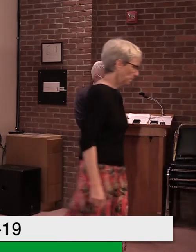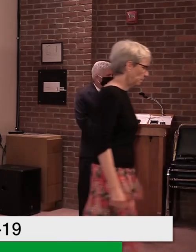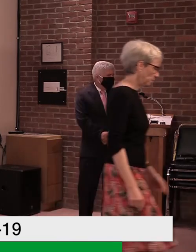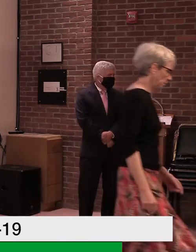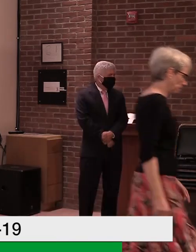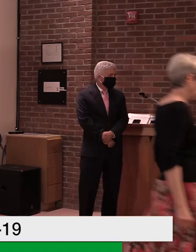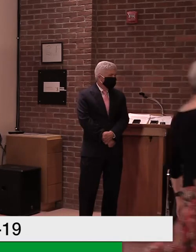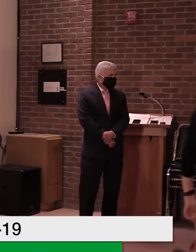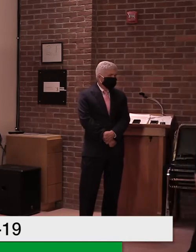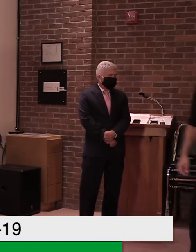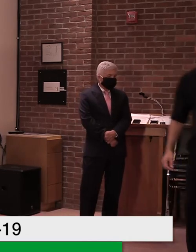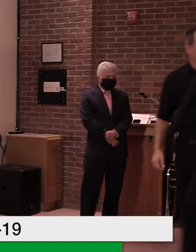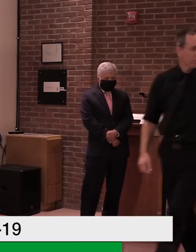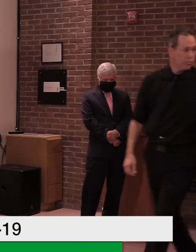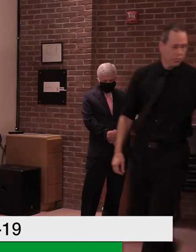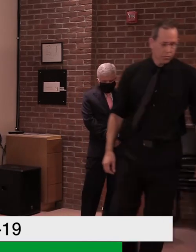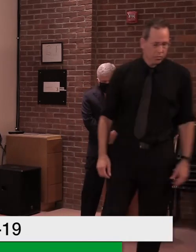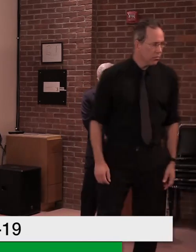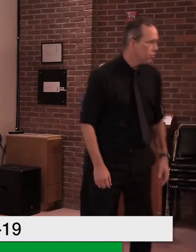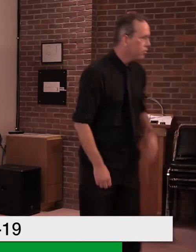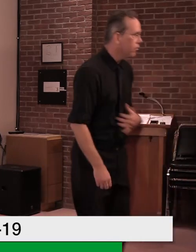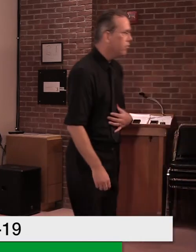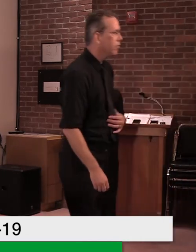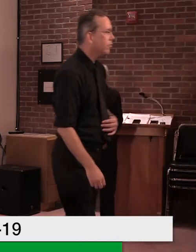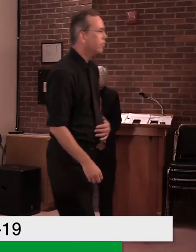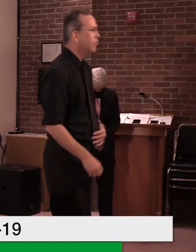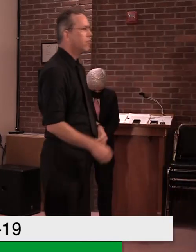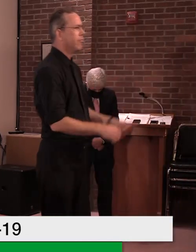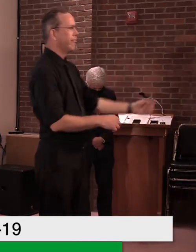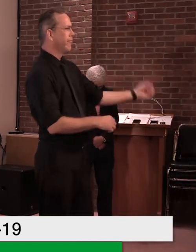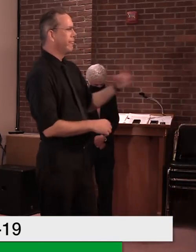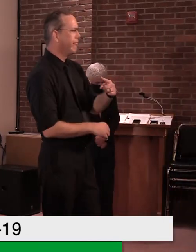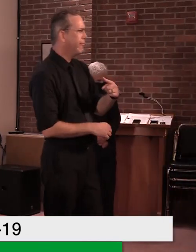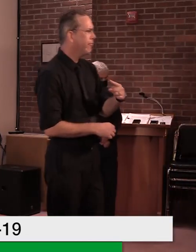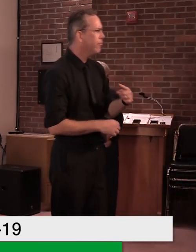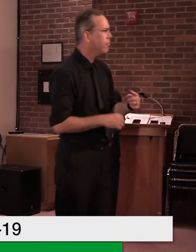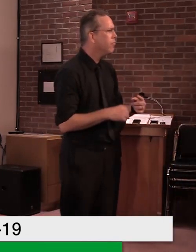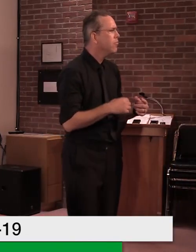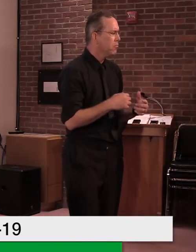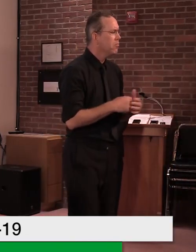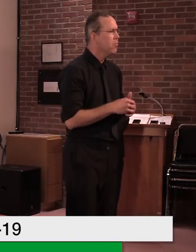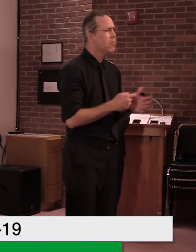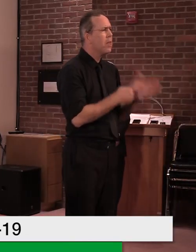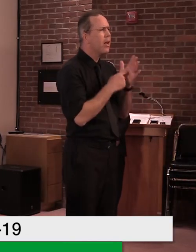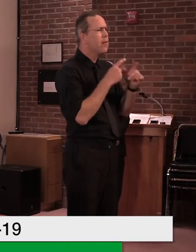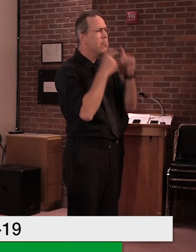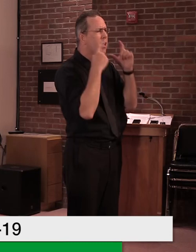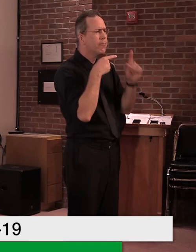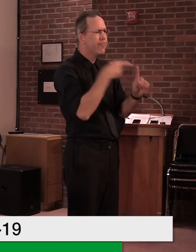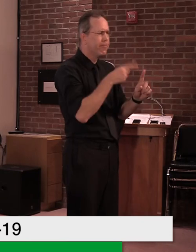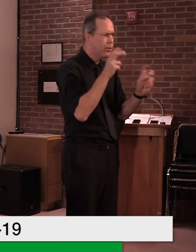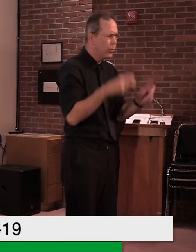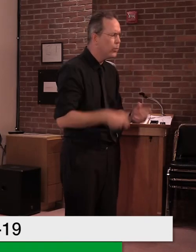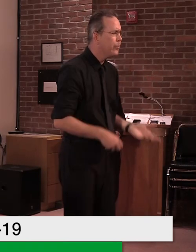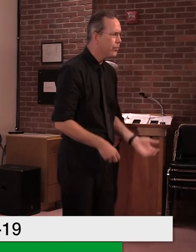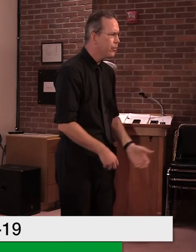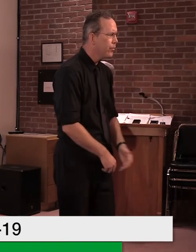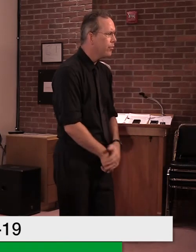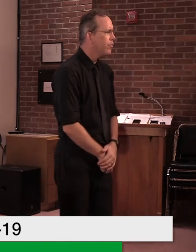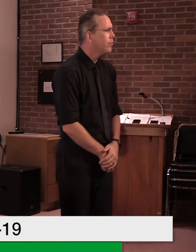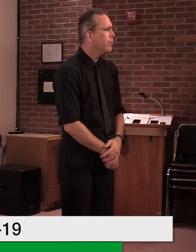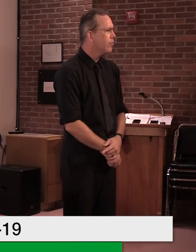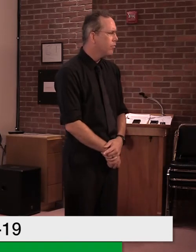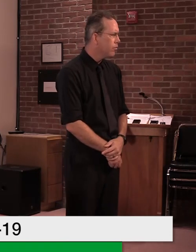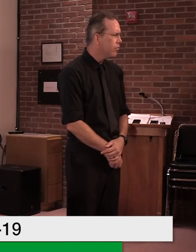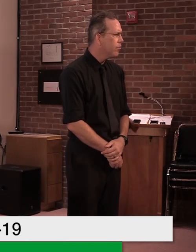Following up a little bit on the mandate, it sounds like education is still the primary focus, and there's great hope that Vermonters